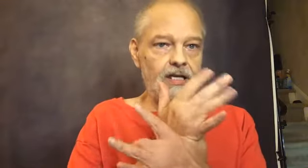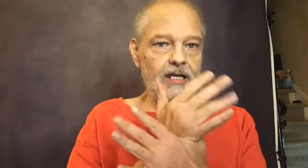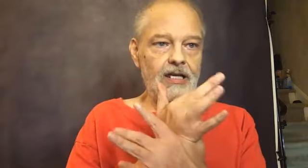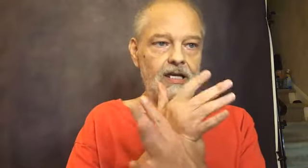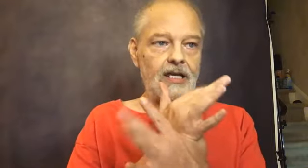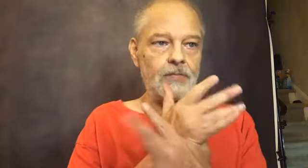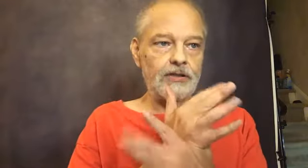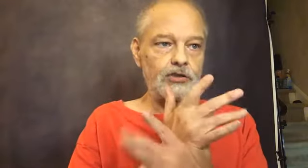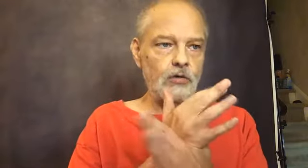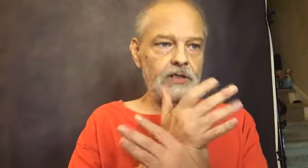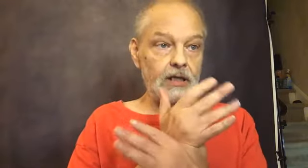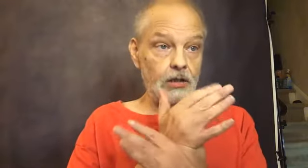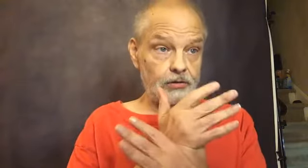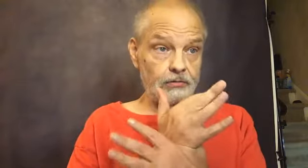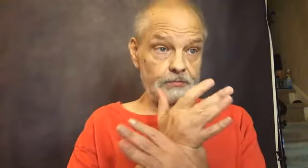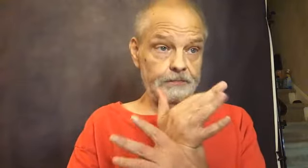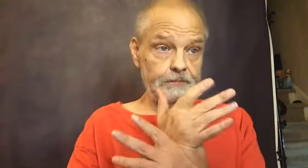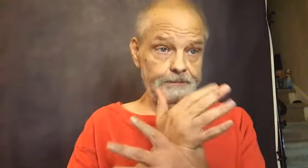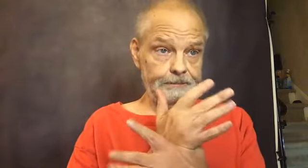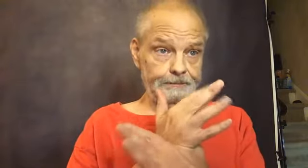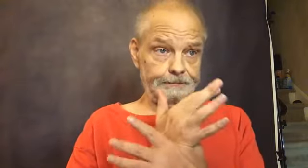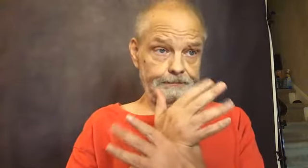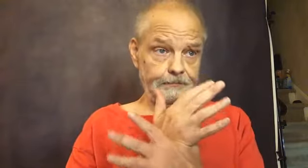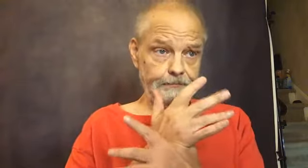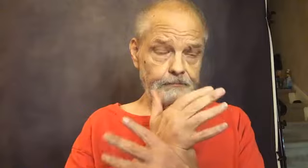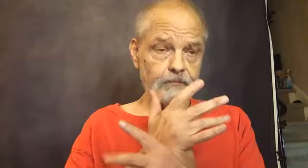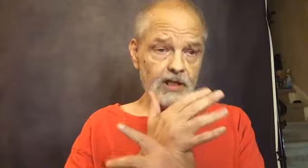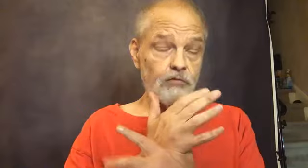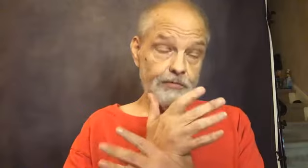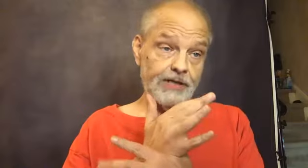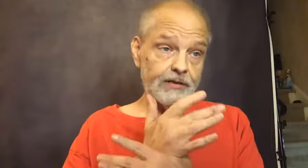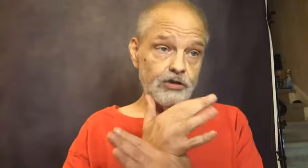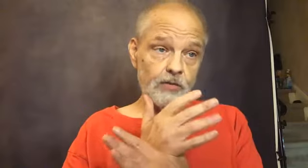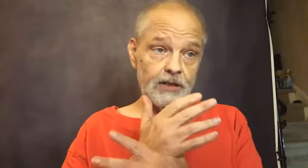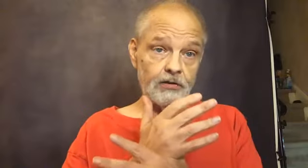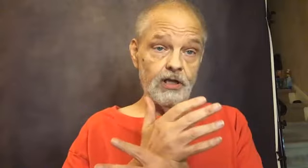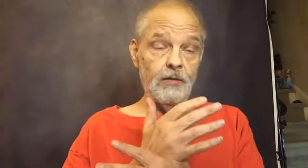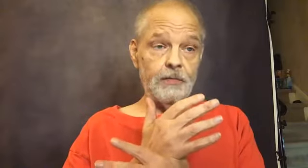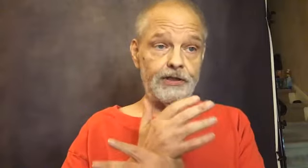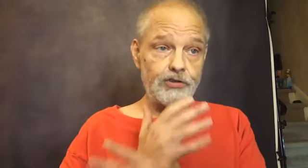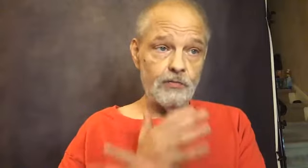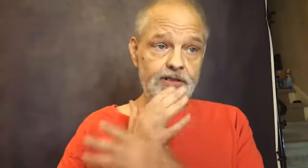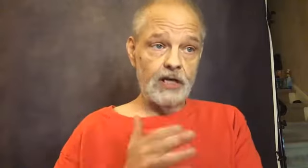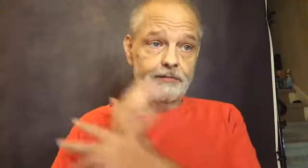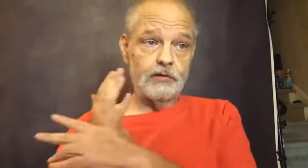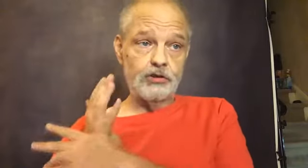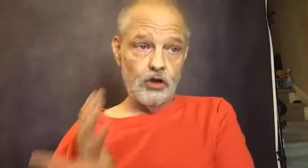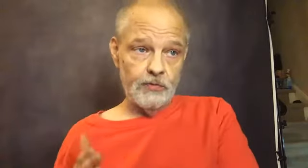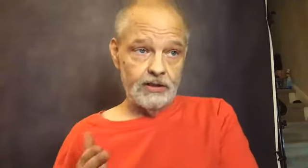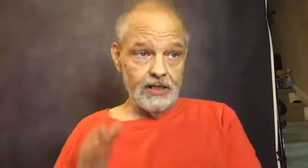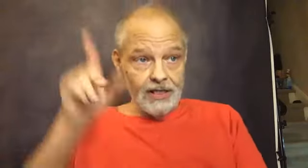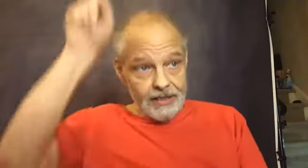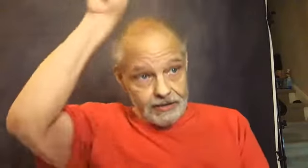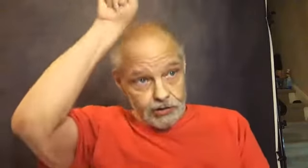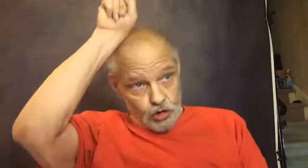It meant the German eagle. It represented the German eagle. but the German sign for German is